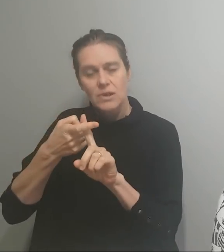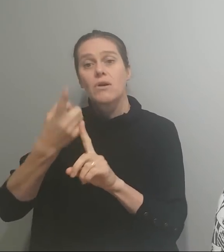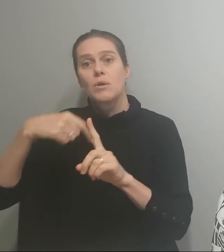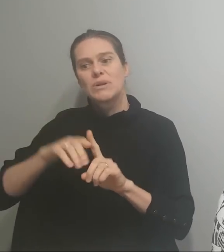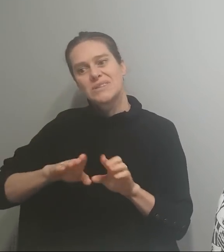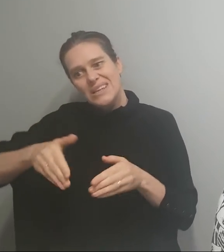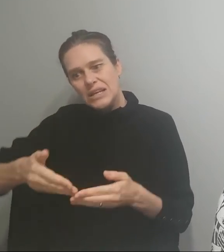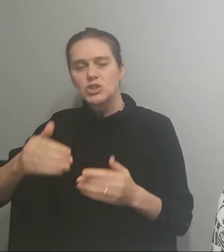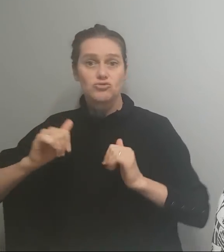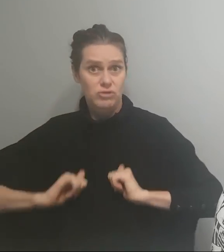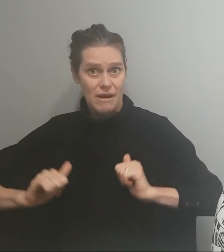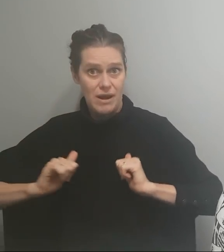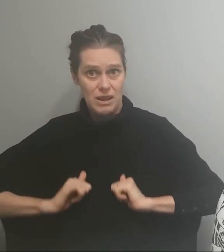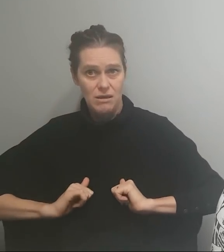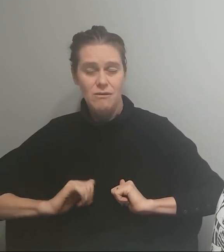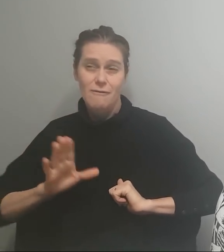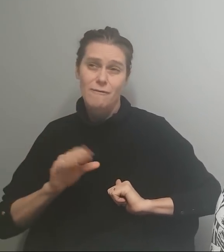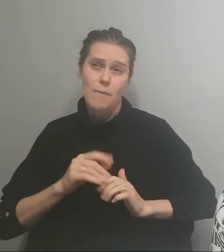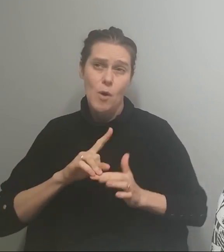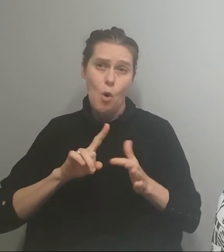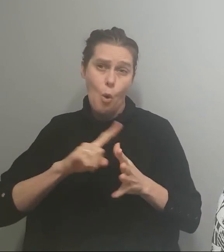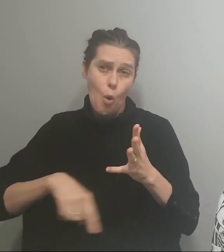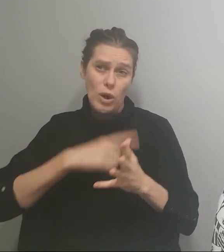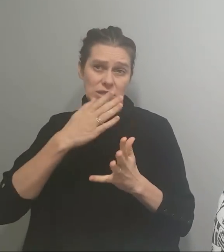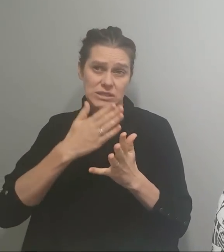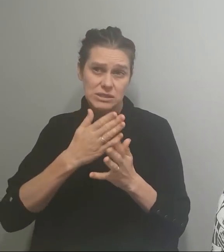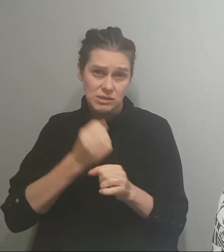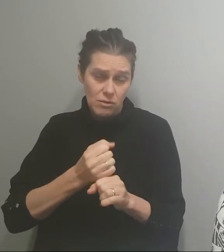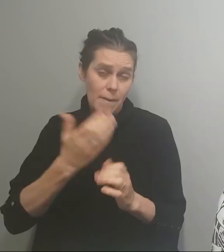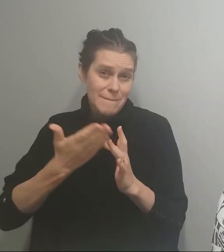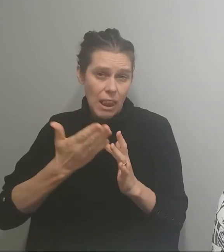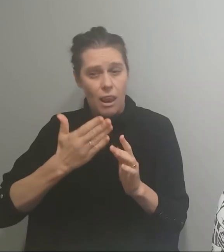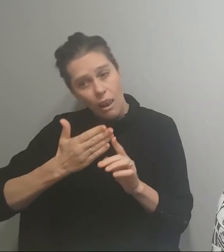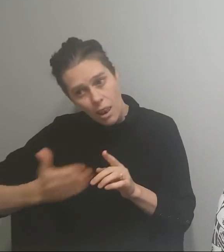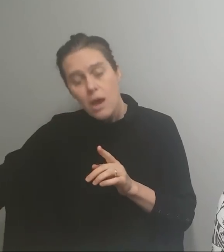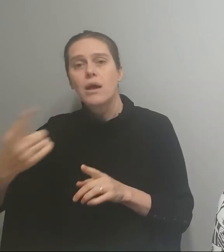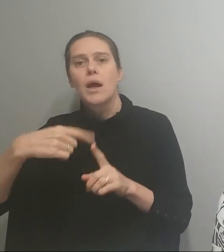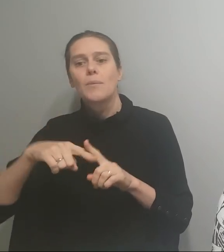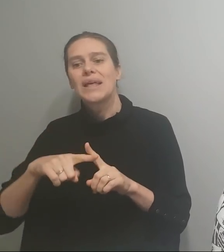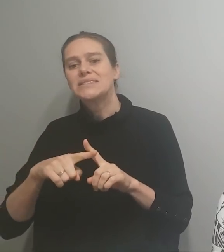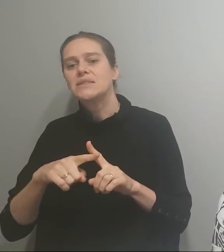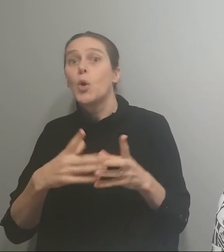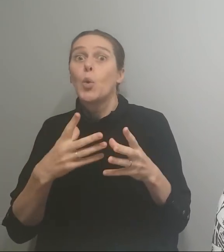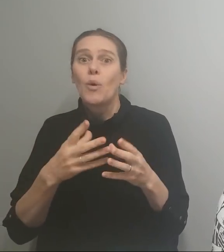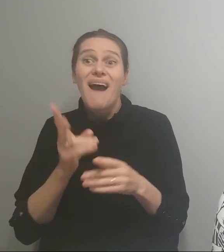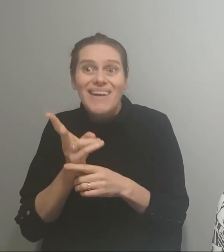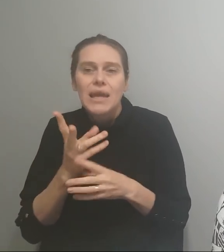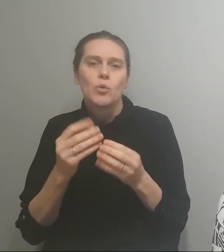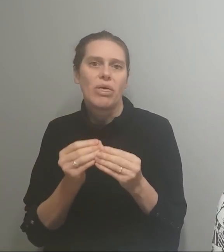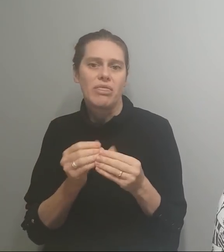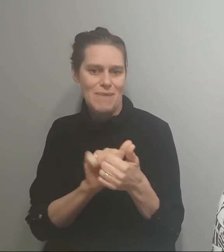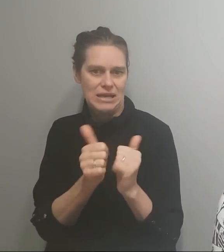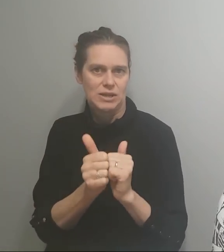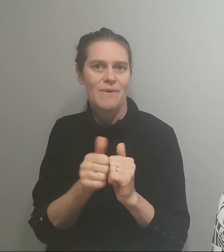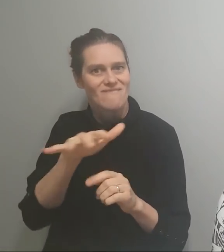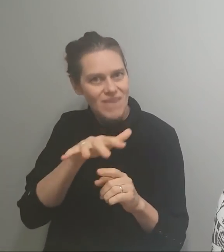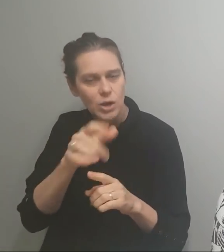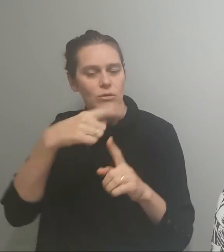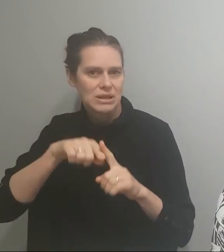in the system from the middle of August, and we will also be doing that in partnership with disabled people and whānau.